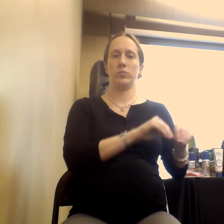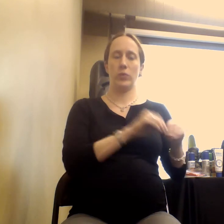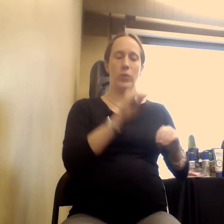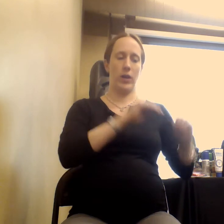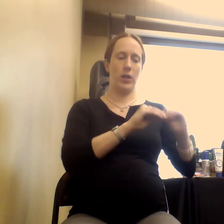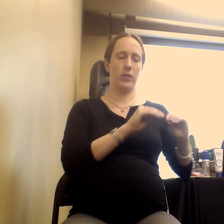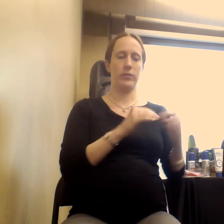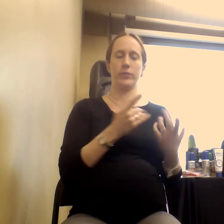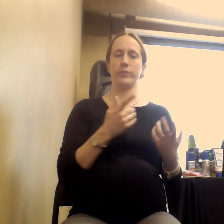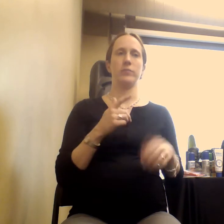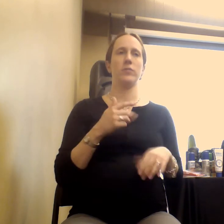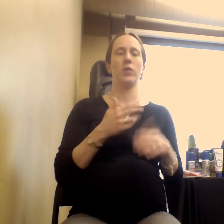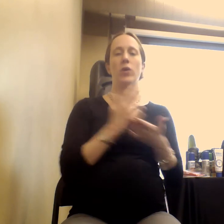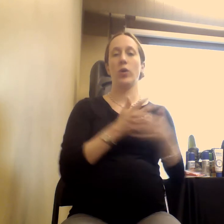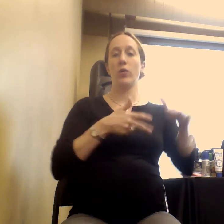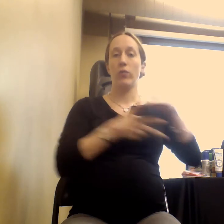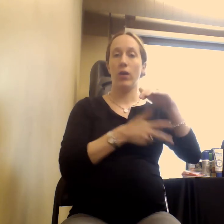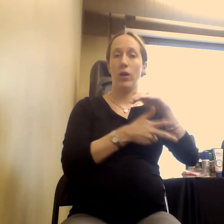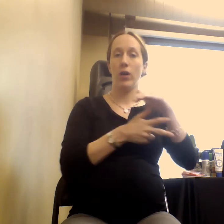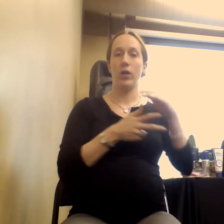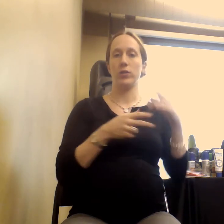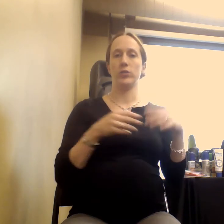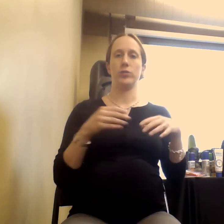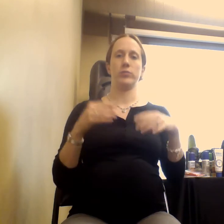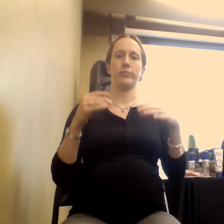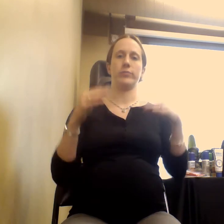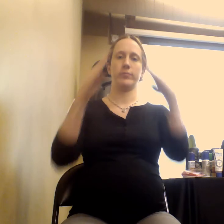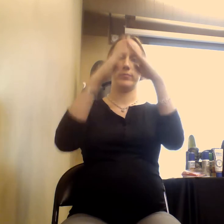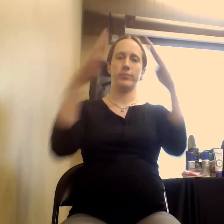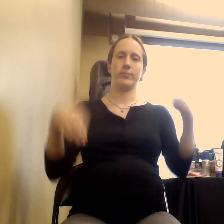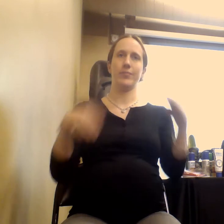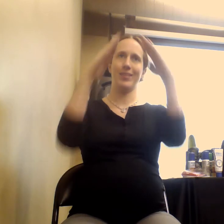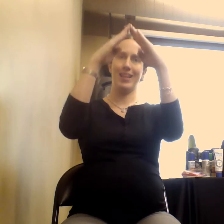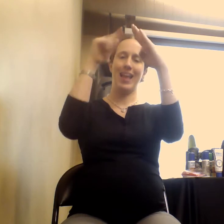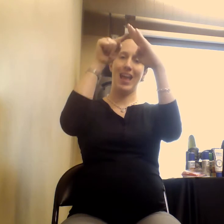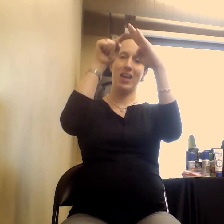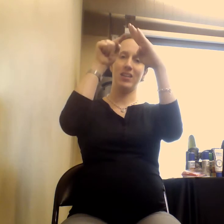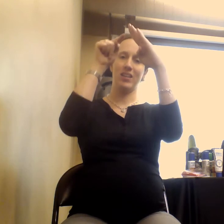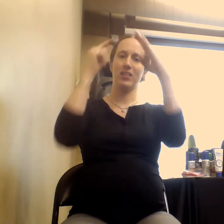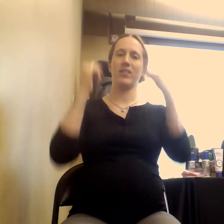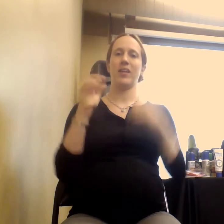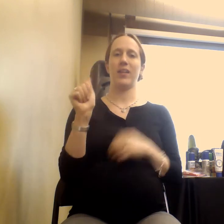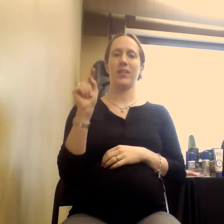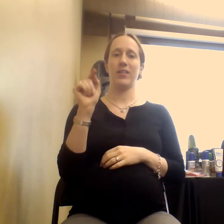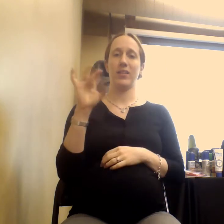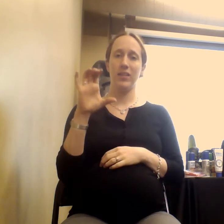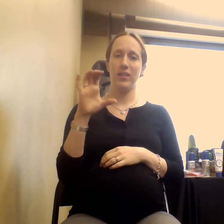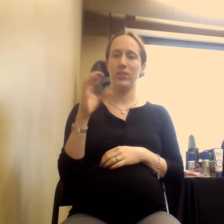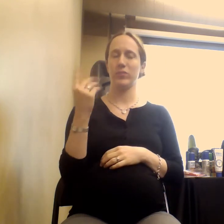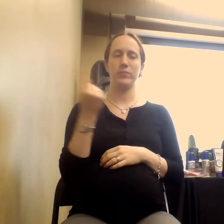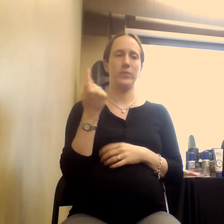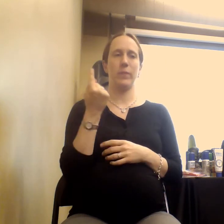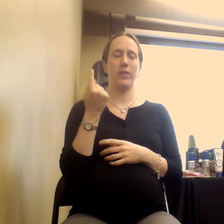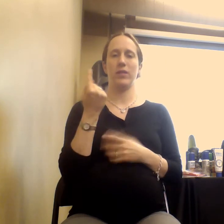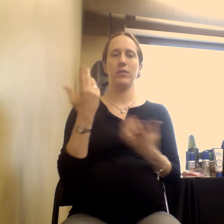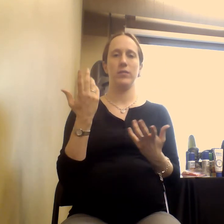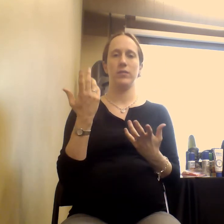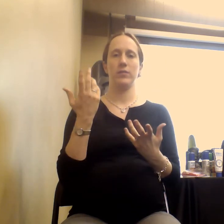a tent, or your boots. Tents, more importantly, they're going to delaminate. It's called Silon now,